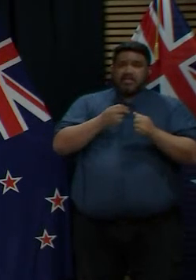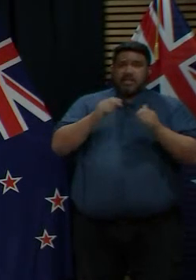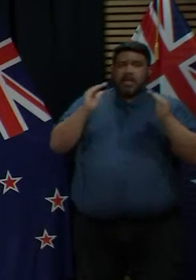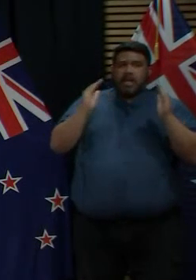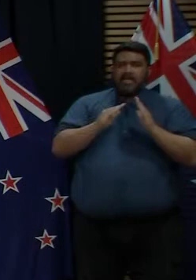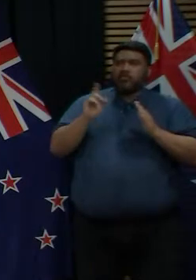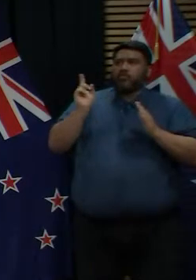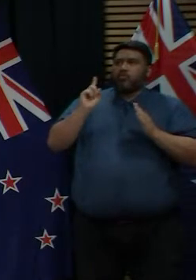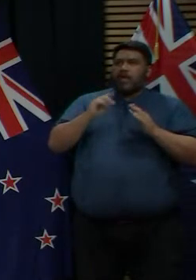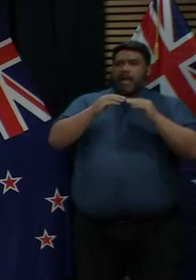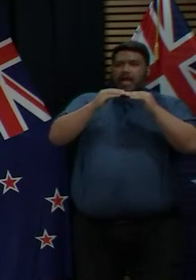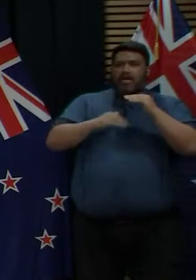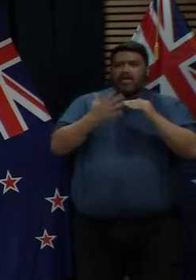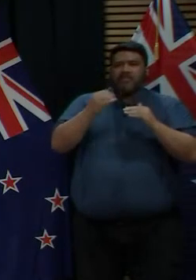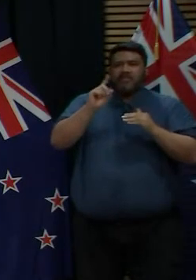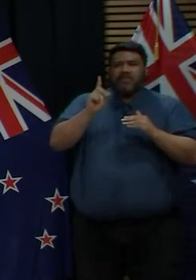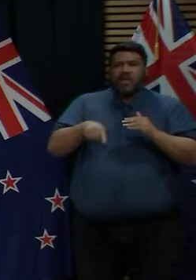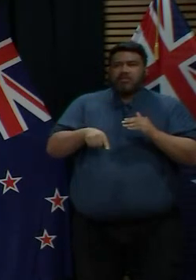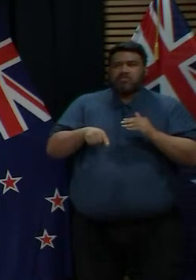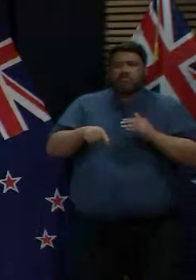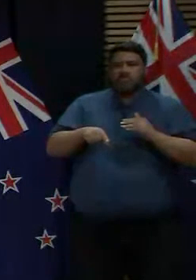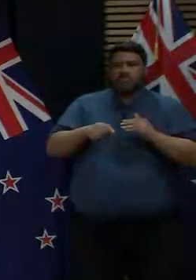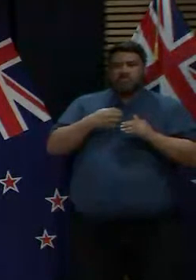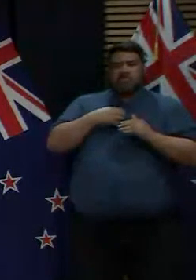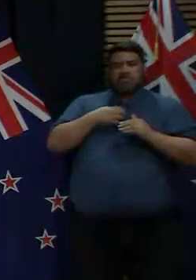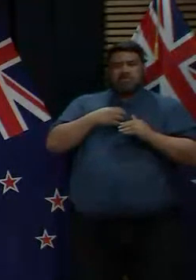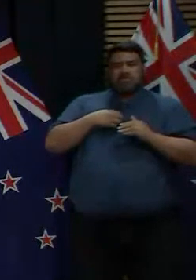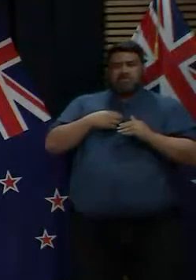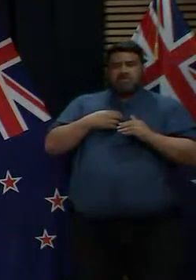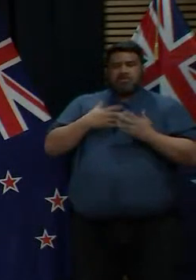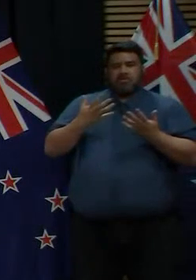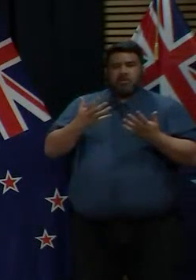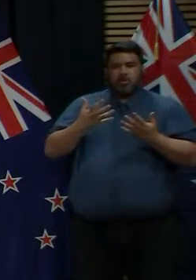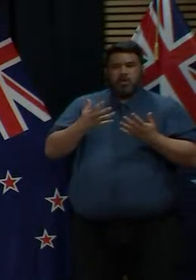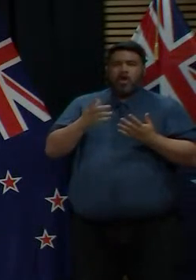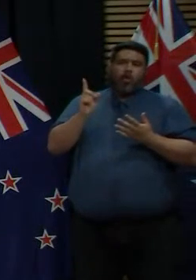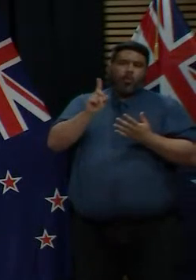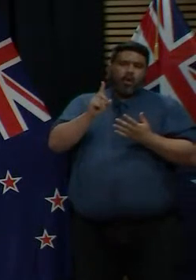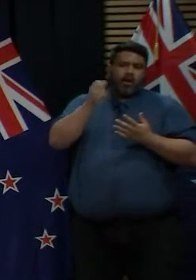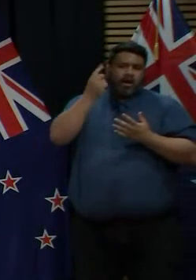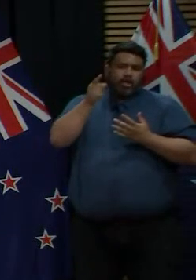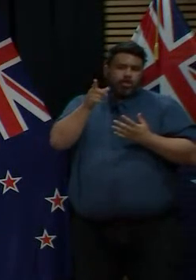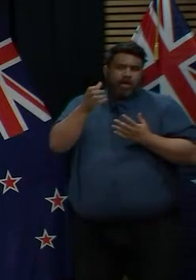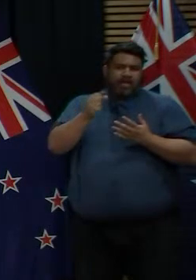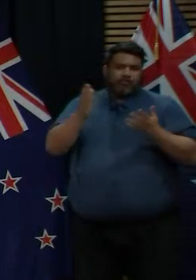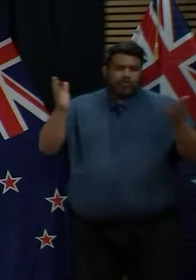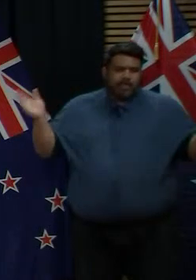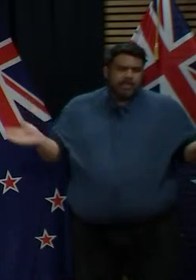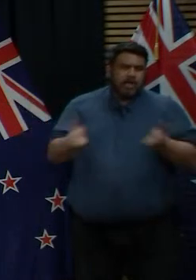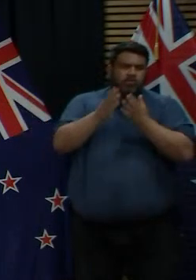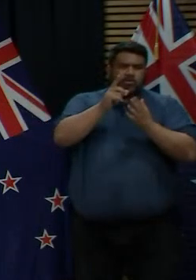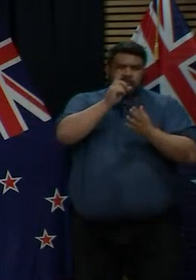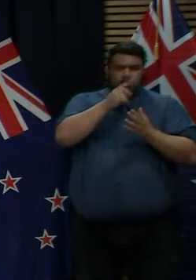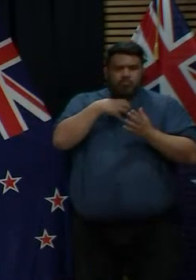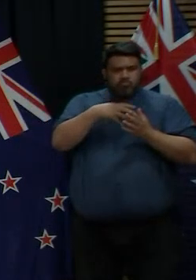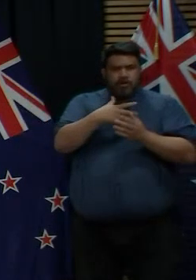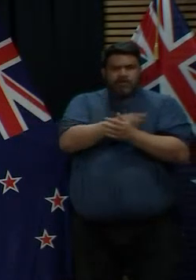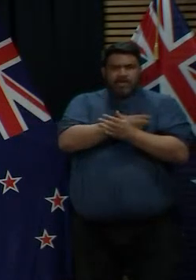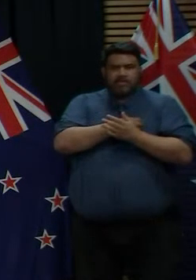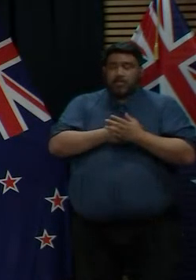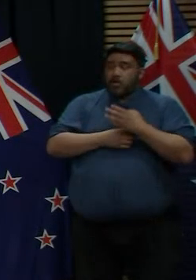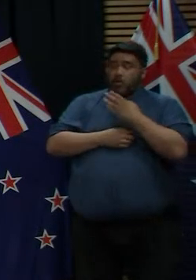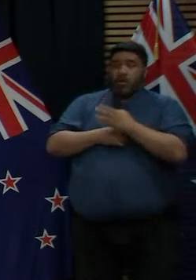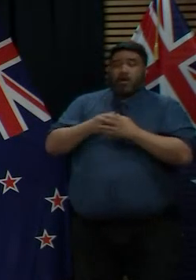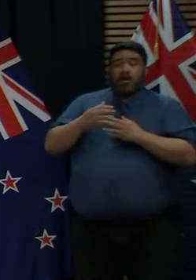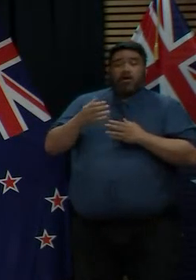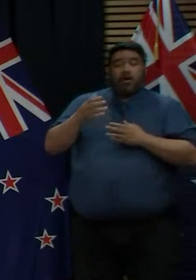weekday during the outbreak. So what is in the toolkit? First thing I would say is 50,000 was previously where we modelled our high